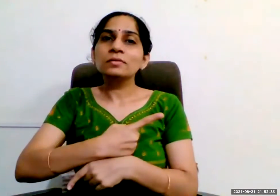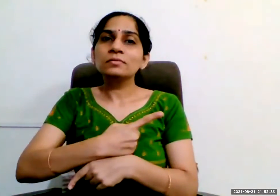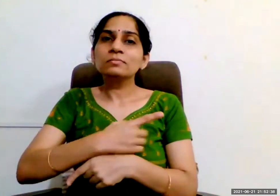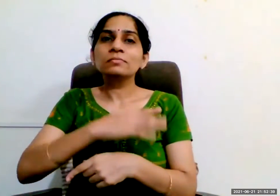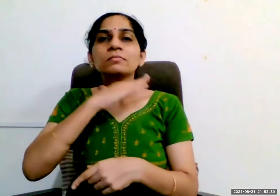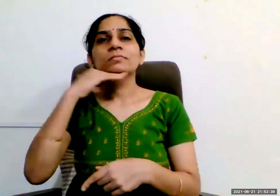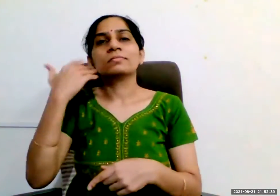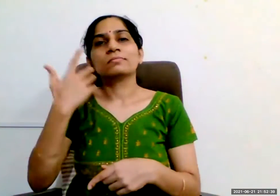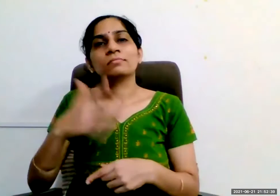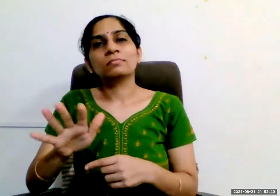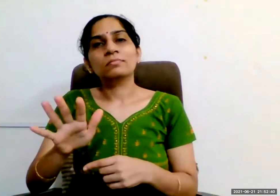straight back to Golok.